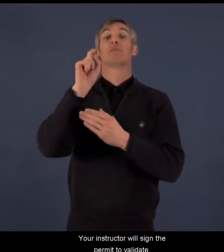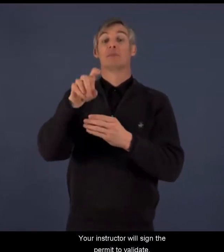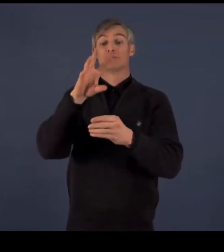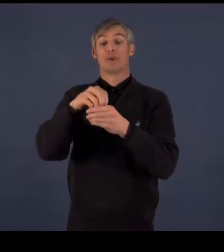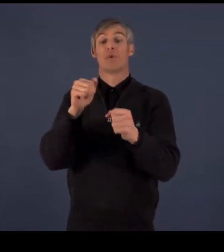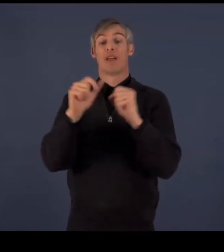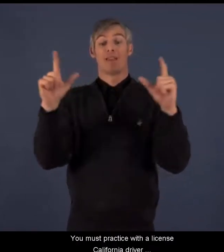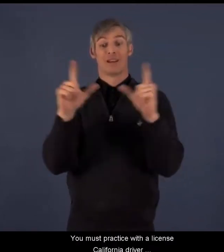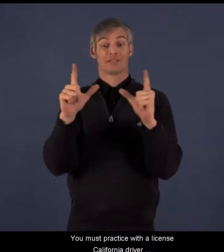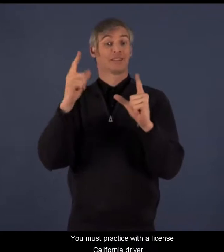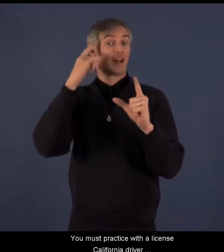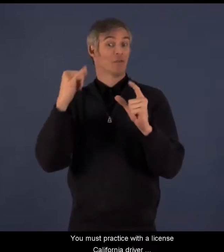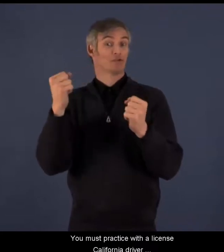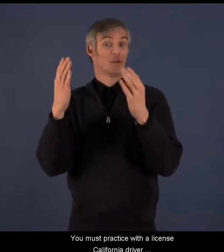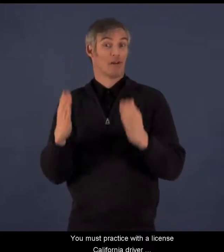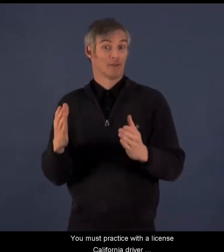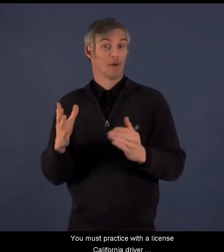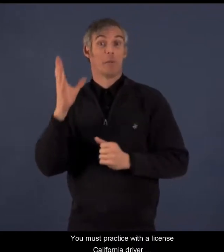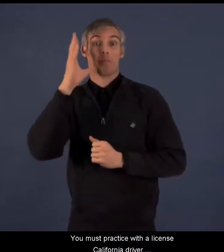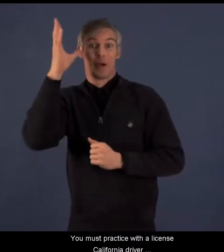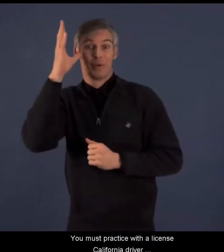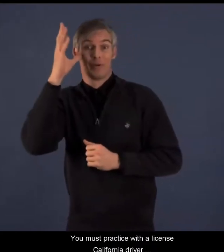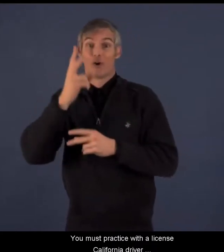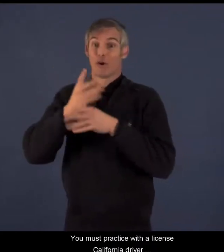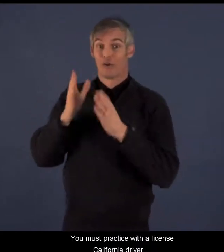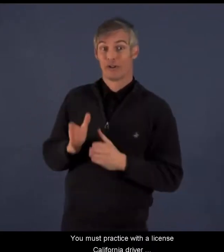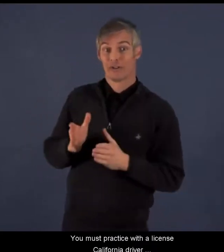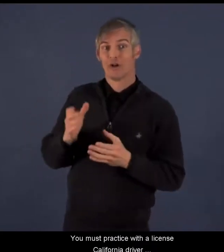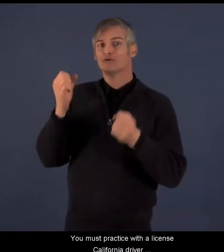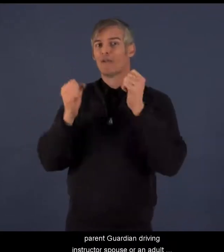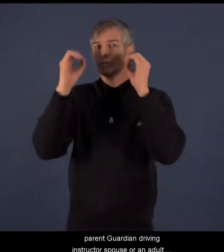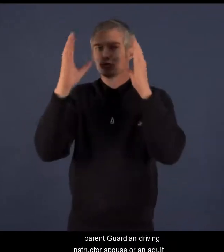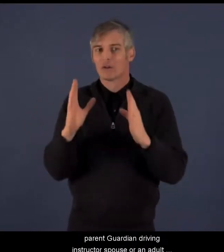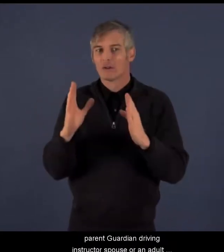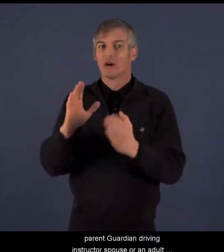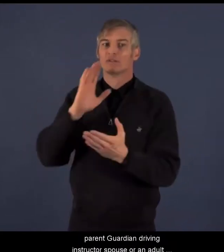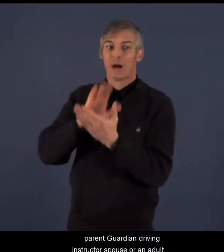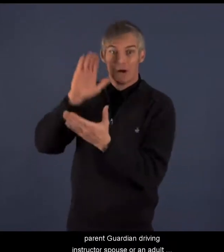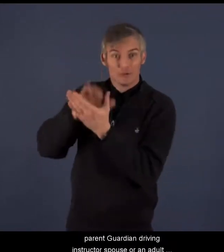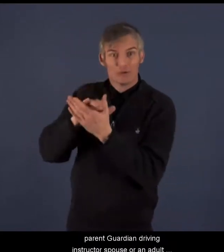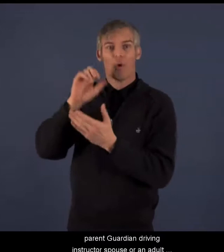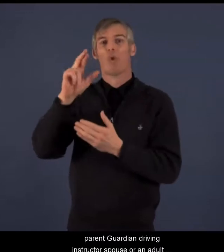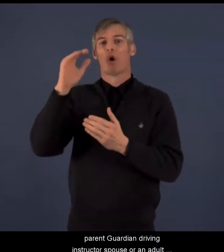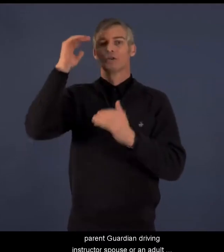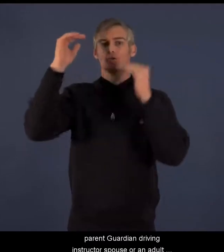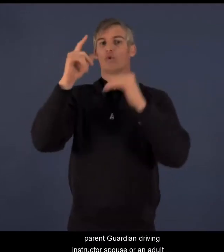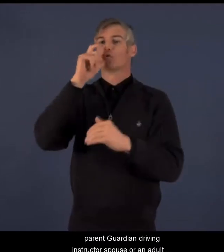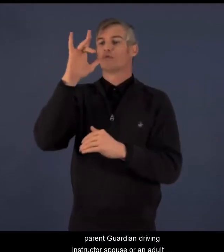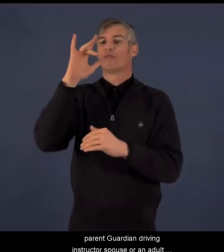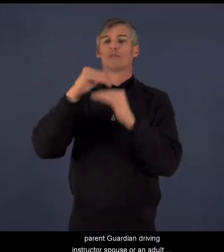it. You must practice with a licensed California driver, parent, guardian, driving instructor, spouse, or an